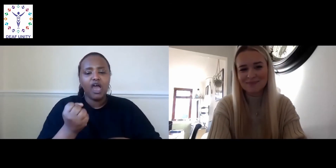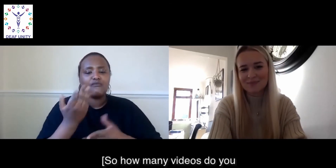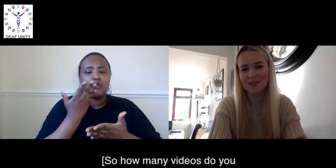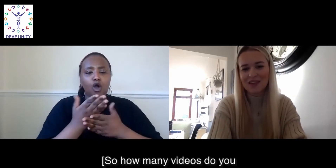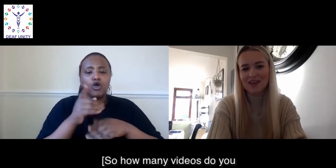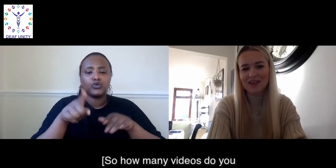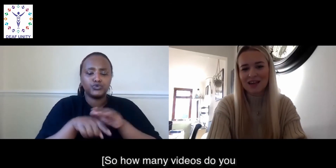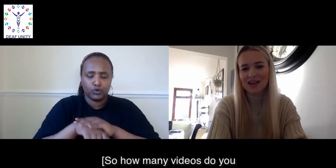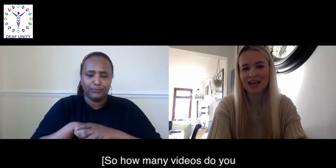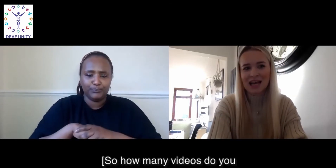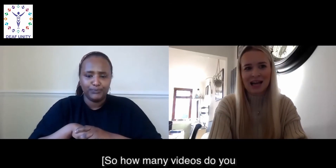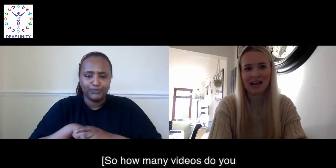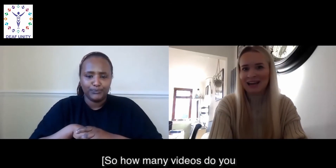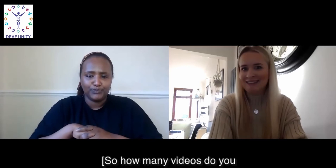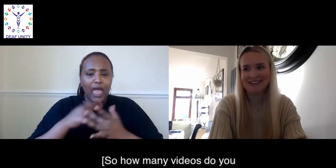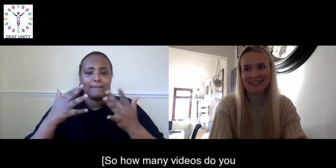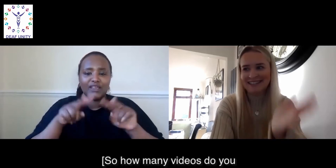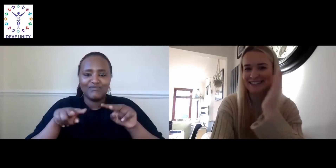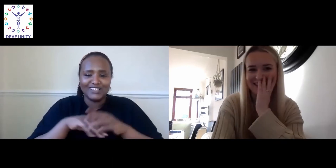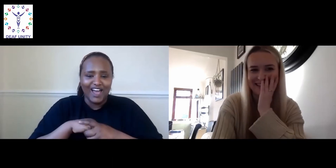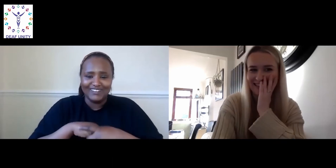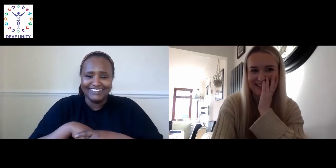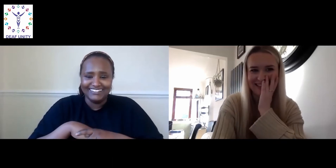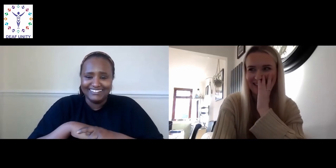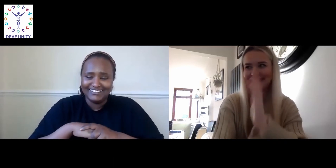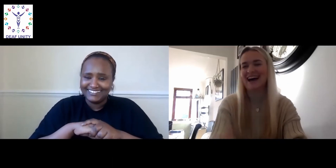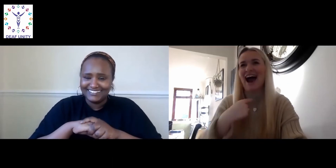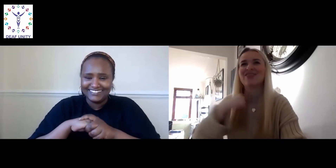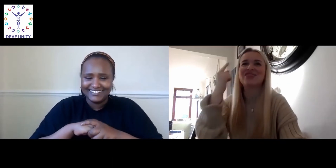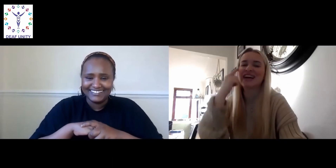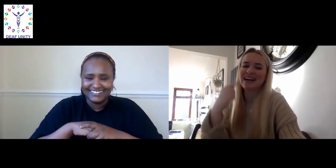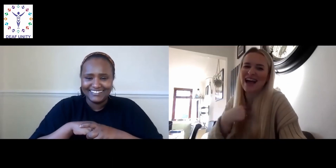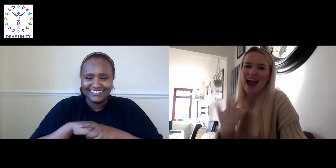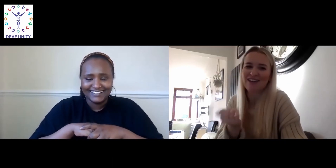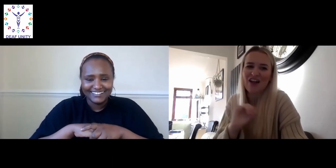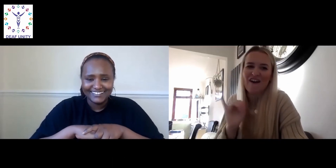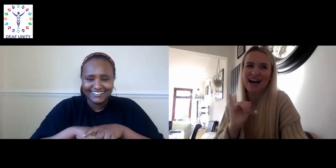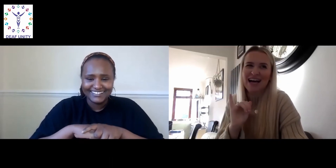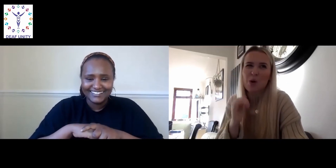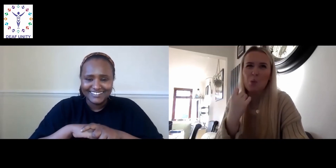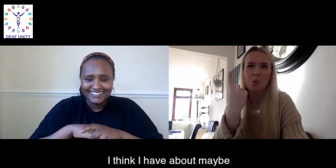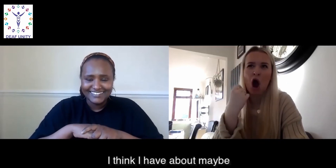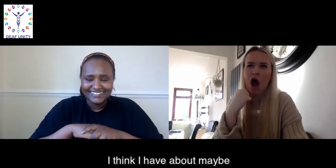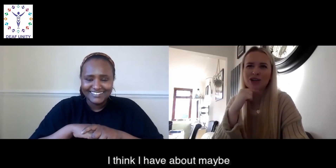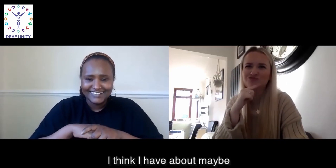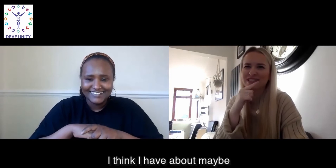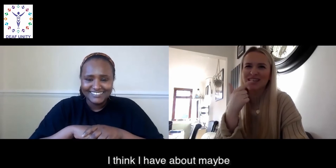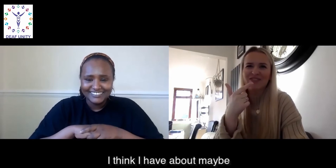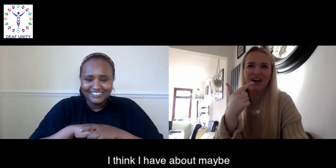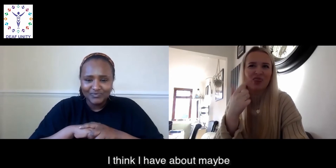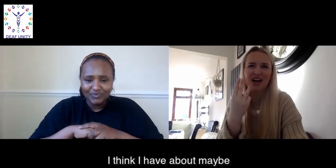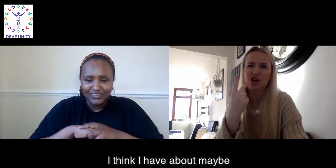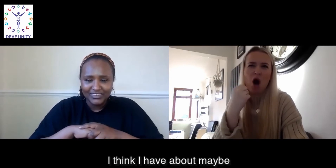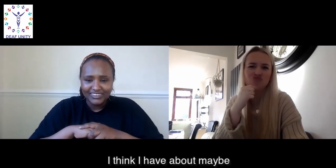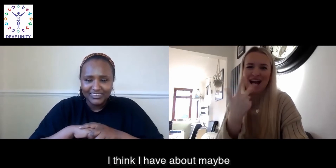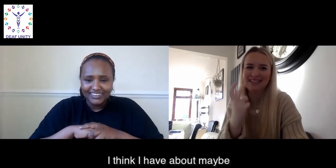So how many videos do you have on your YouTube channel? How many videos? Oh God. I think I have about